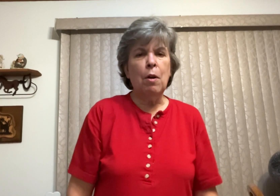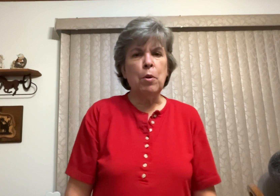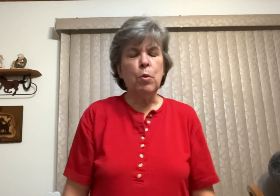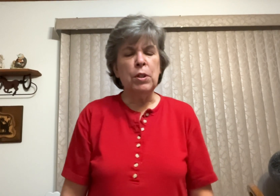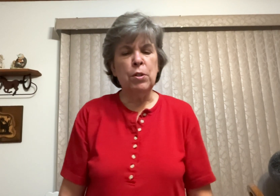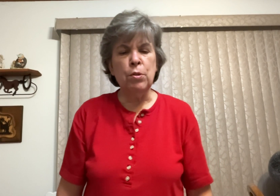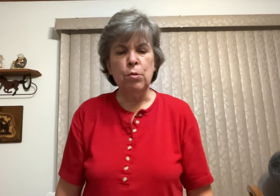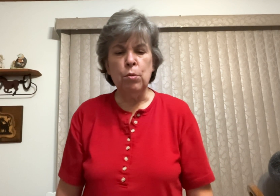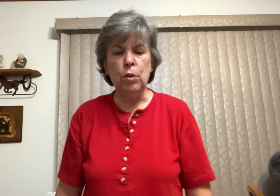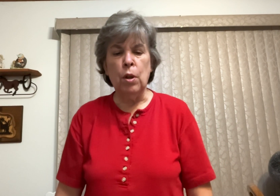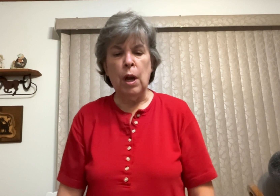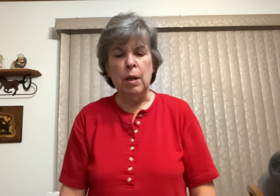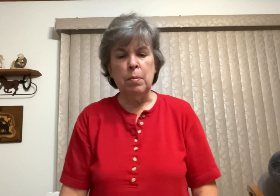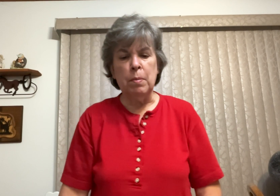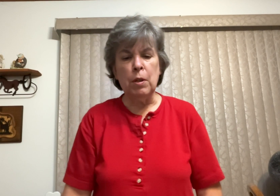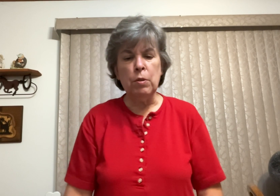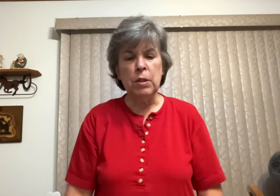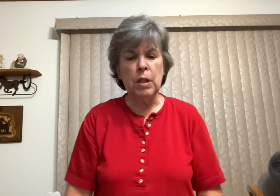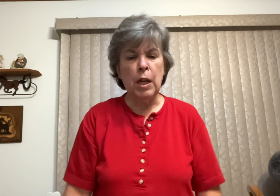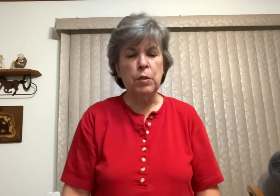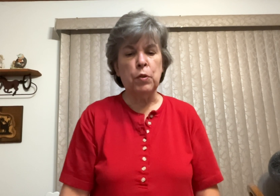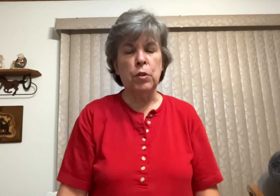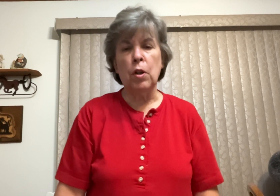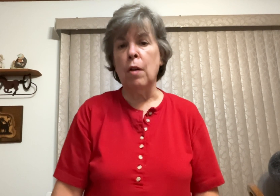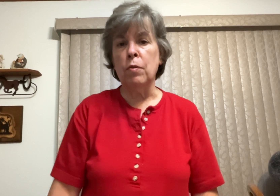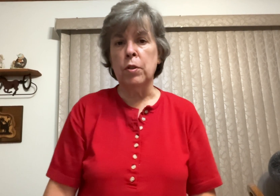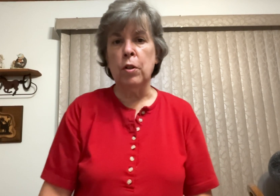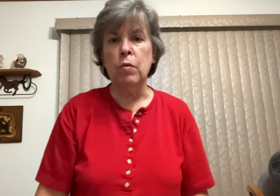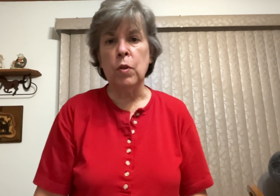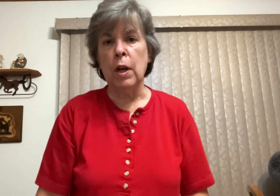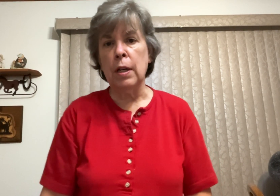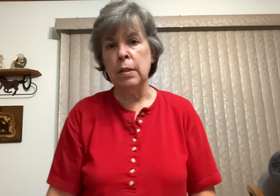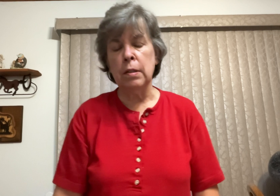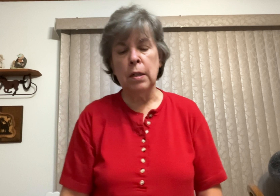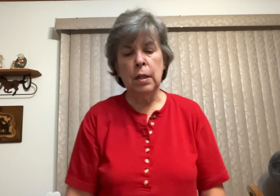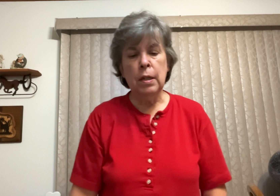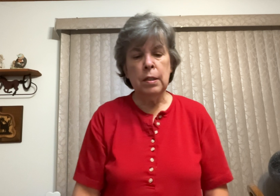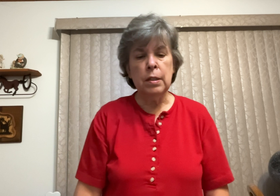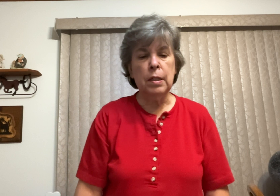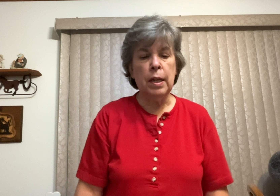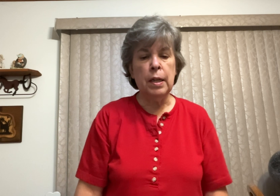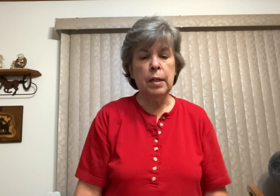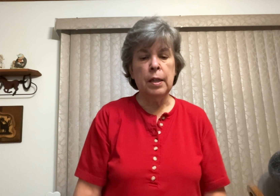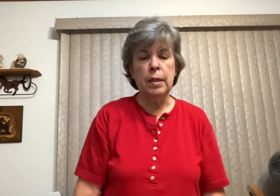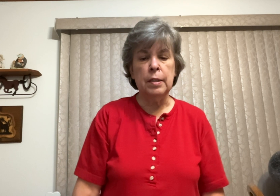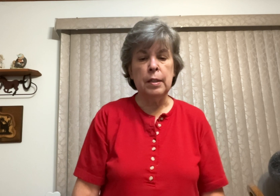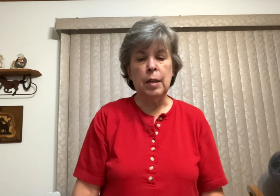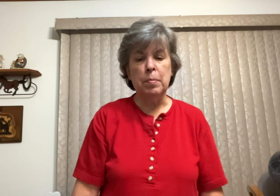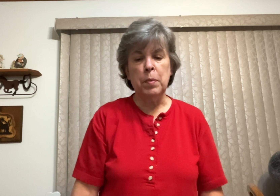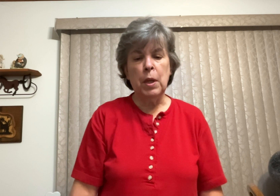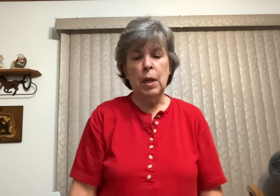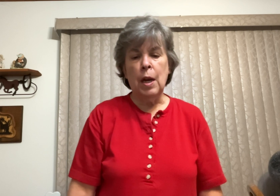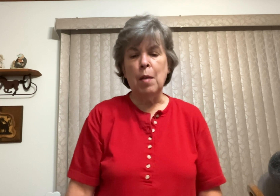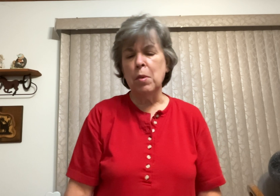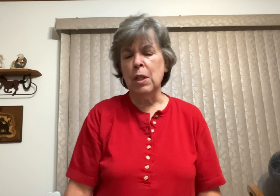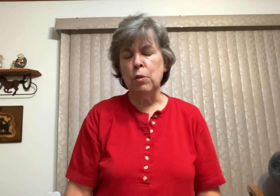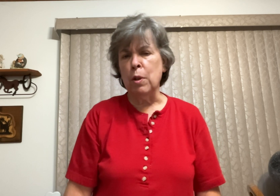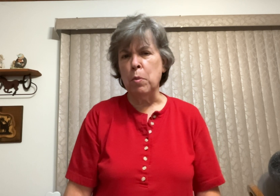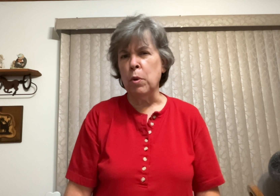All right, we're going to learn the signs for sovereign over us today. And I'm really doing more